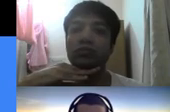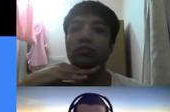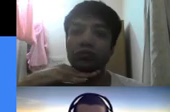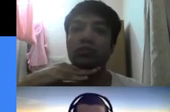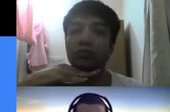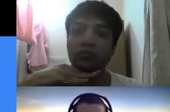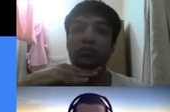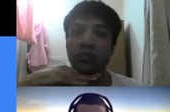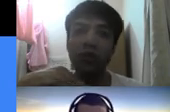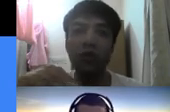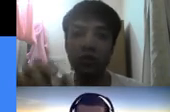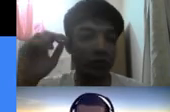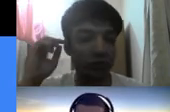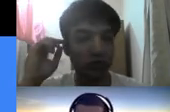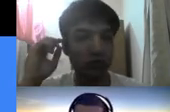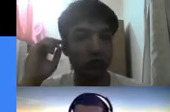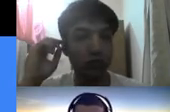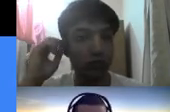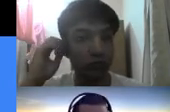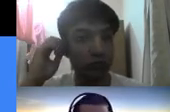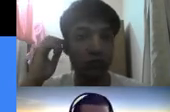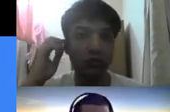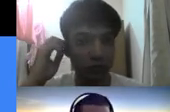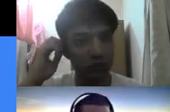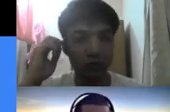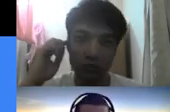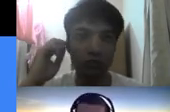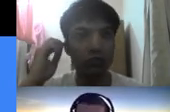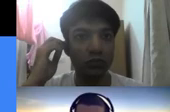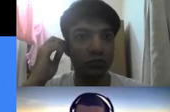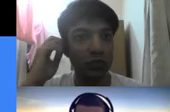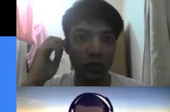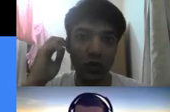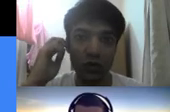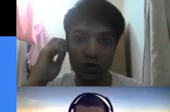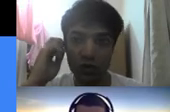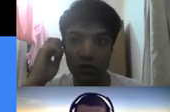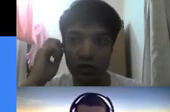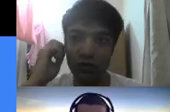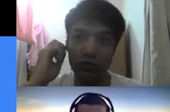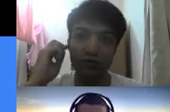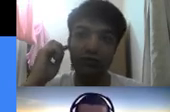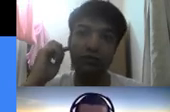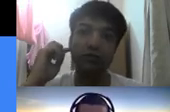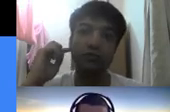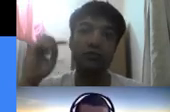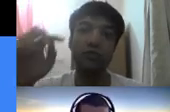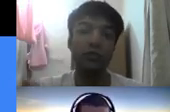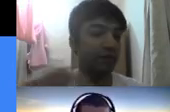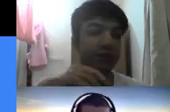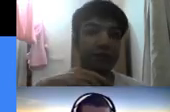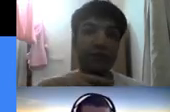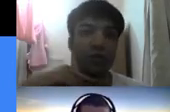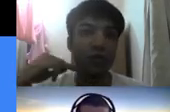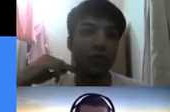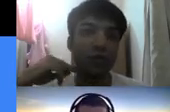on this. Yeah, I might be able to send you something if it's public already. Yes, yes. I'll try to see if this is